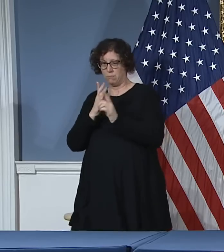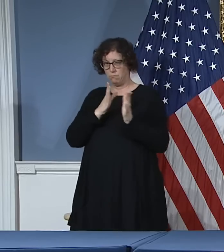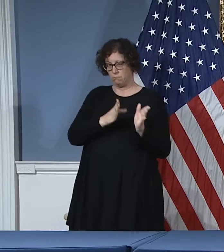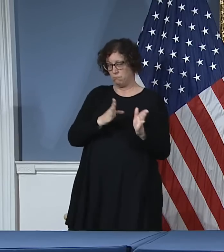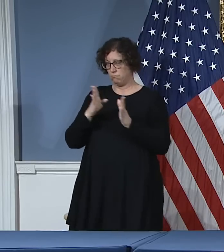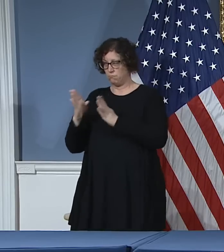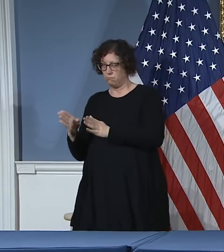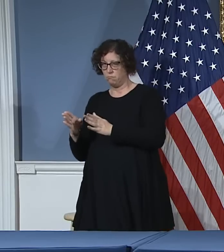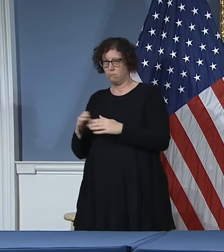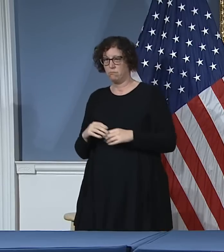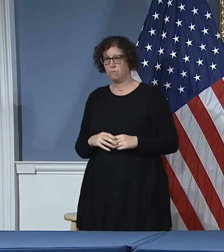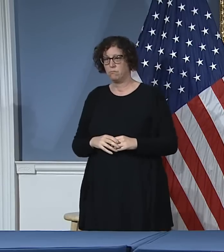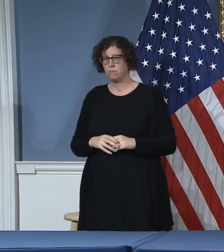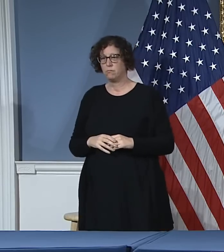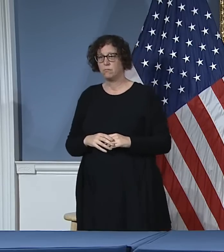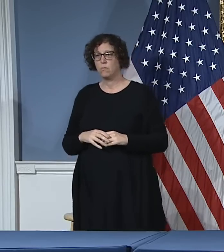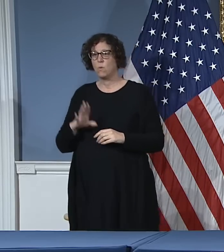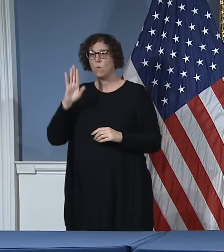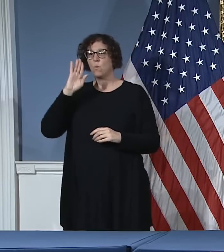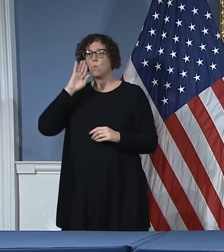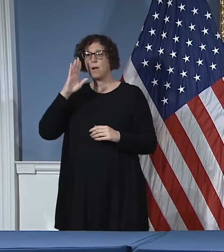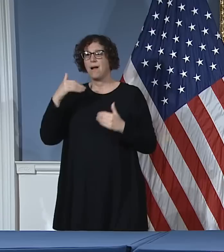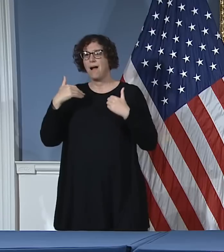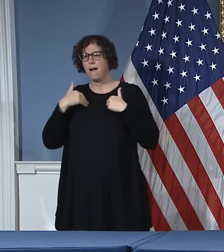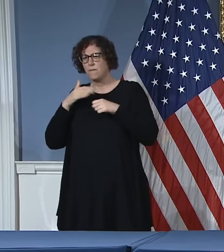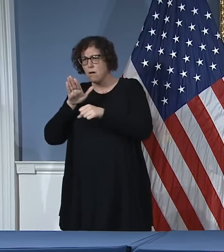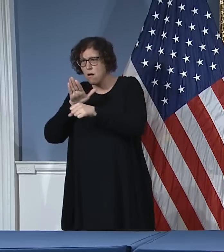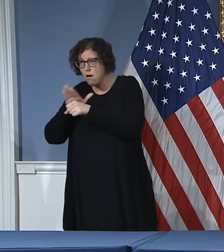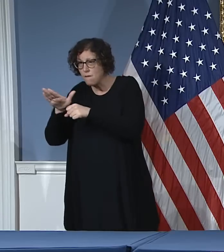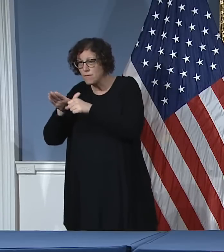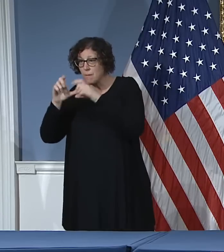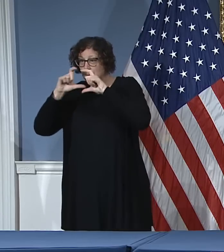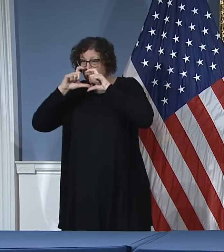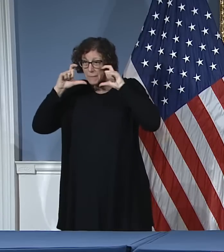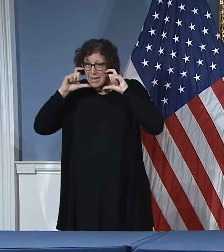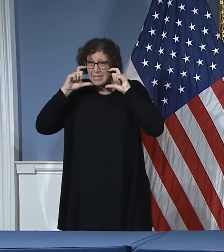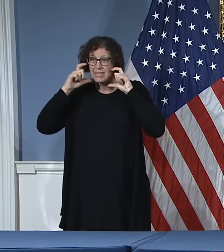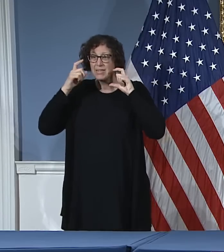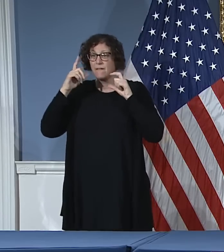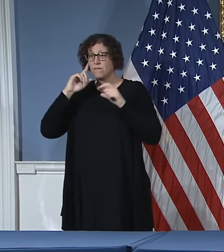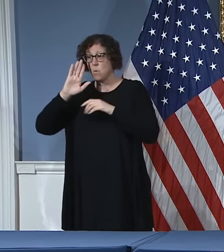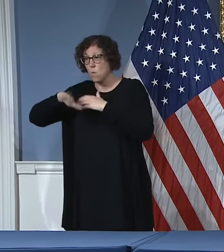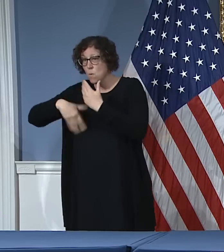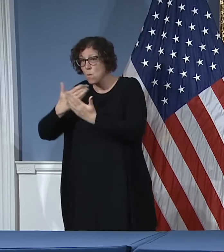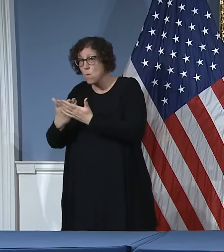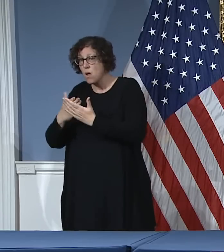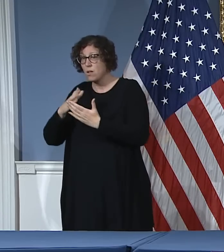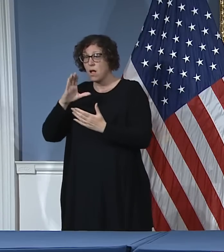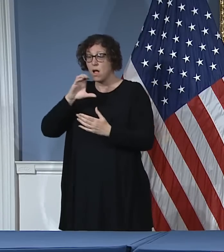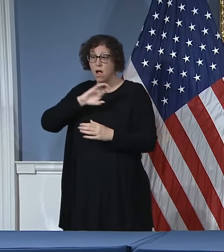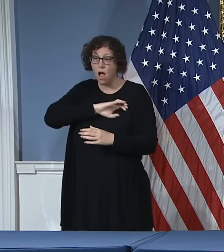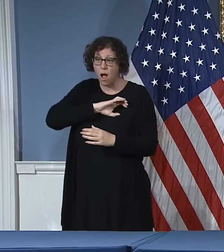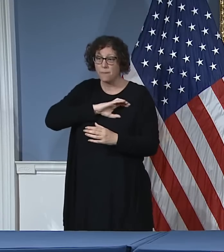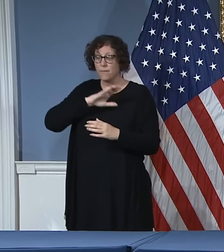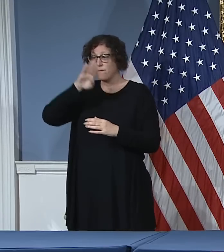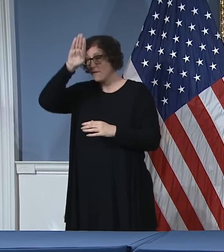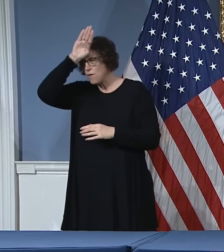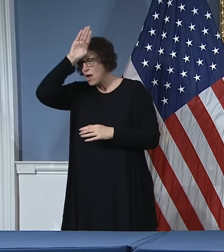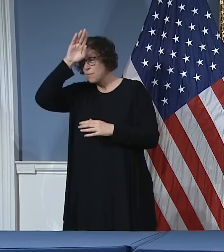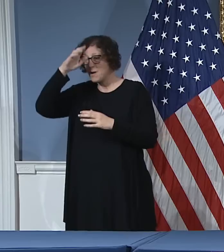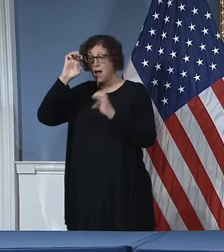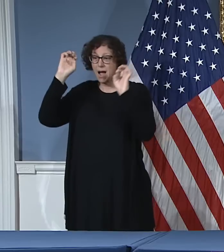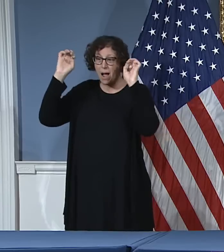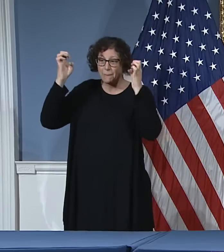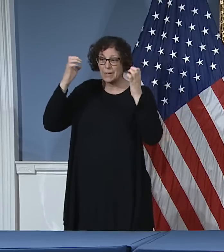for everyone who's at the front line saving lives, it gets more and more complex by the day, the considerations that all of our healthcare and